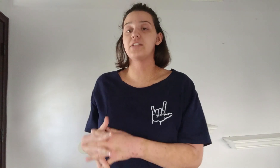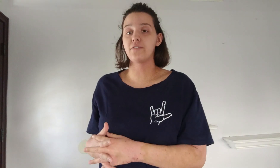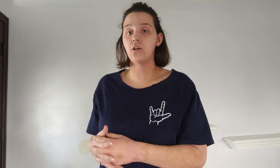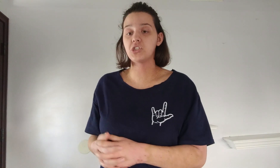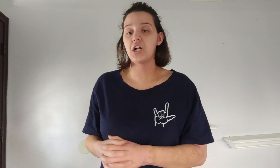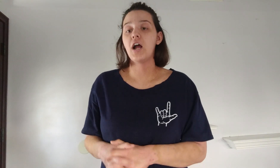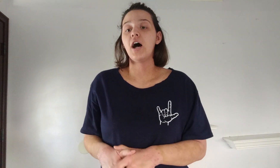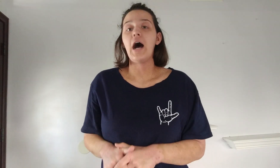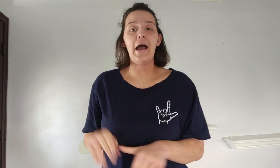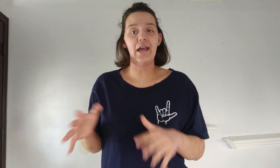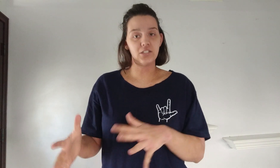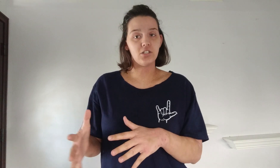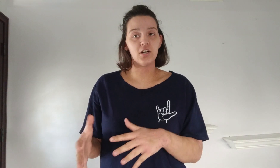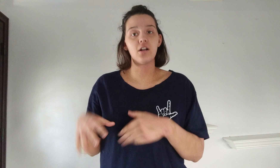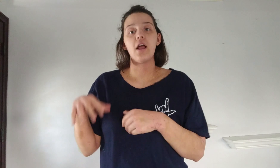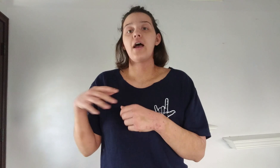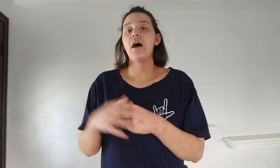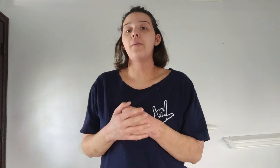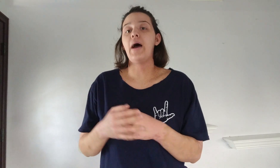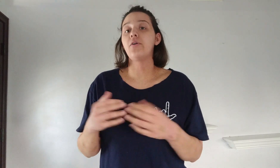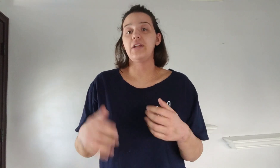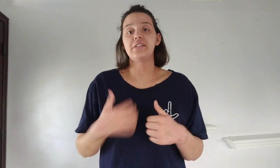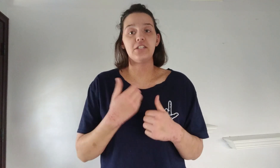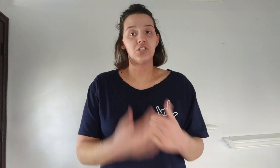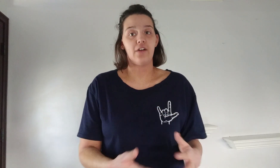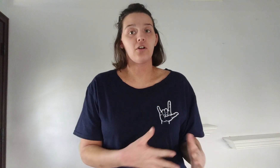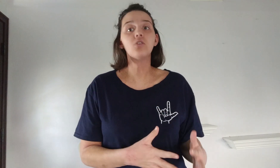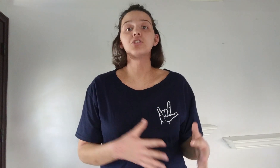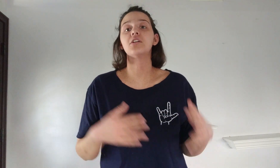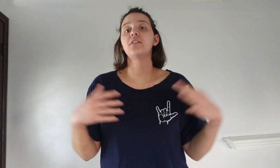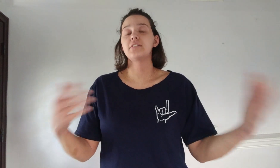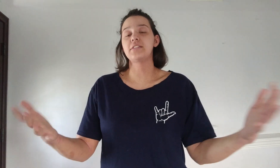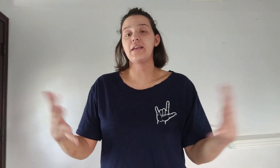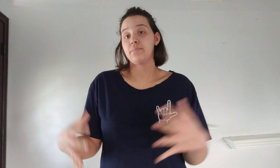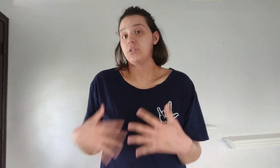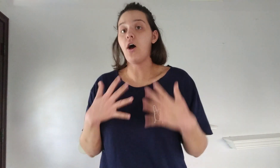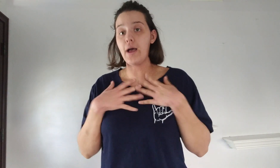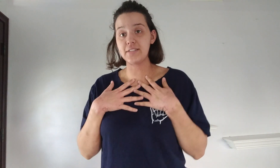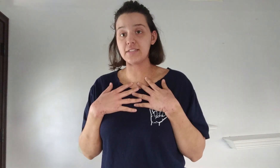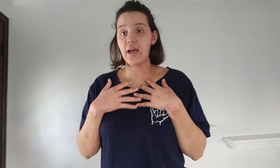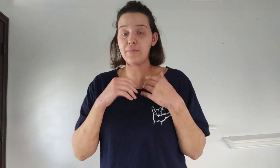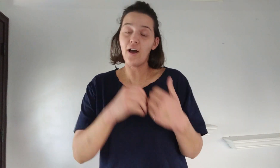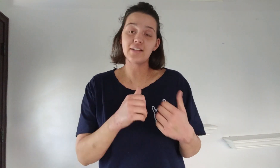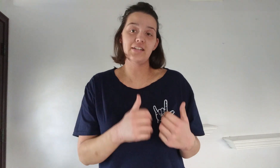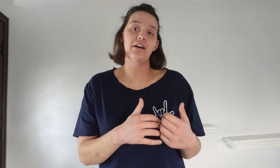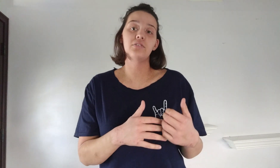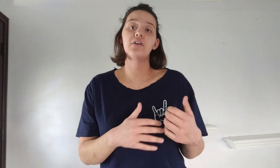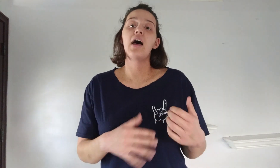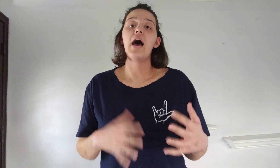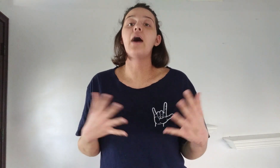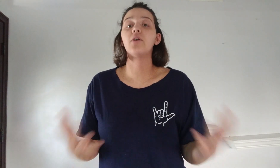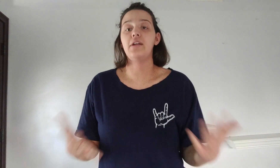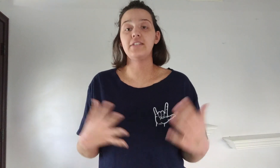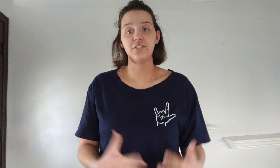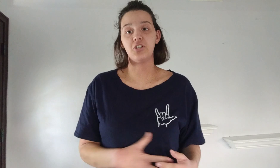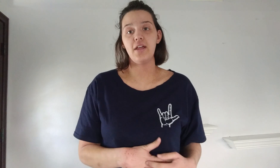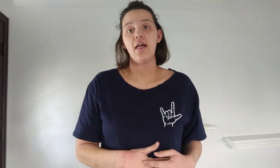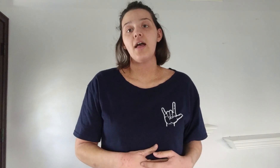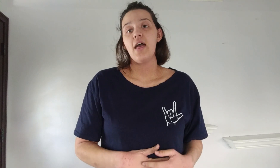deaf culture. I asked her, how can I teach deaf culture? Since I'm not deaf, how can I teach it in